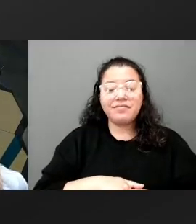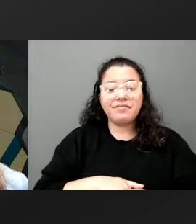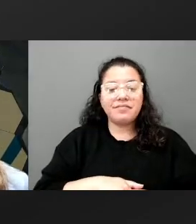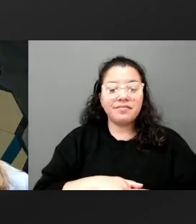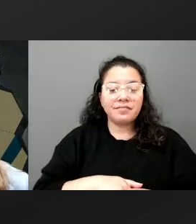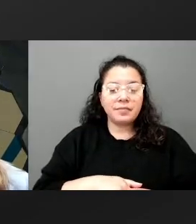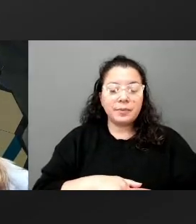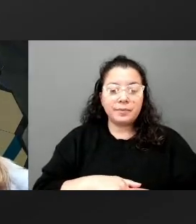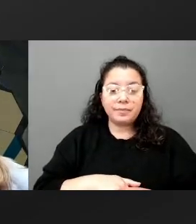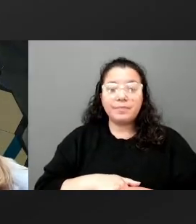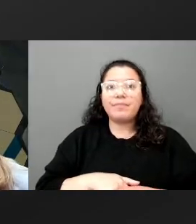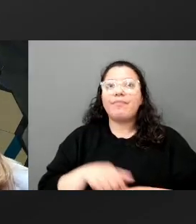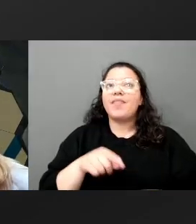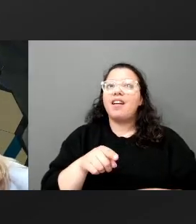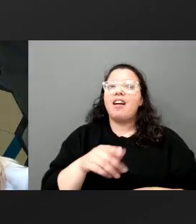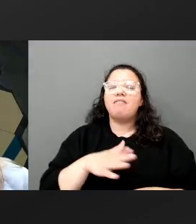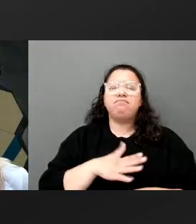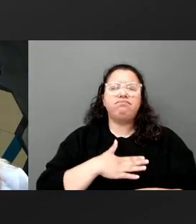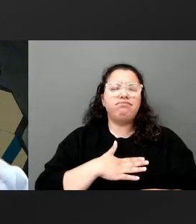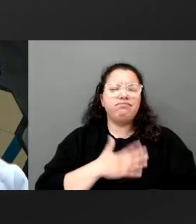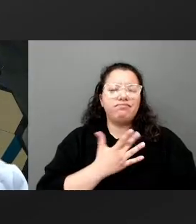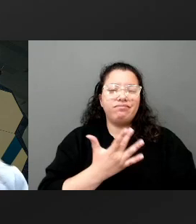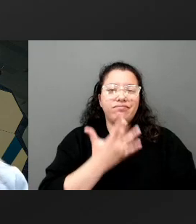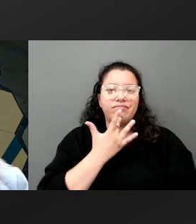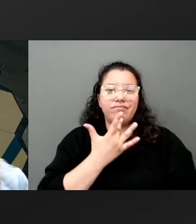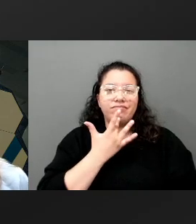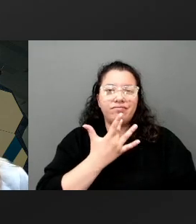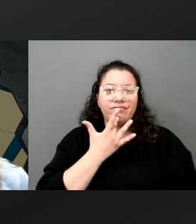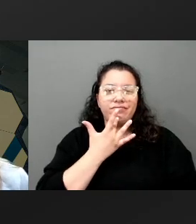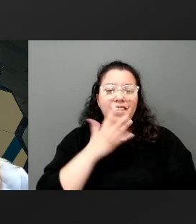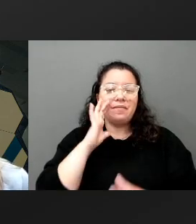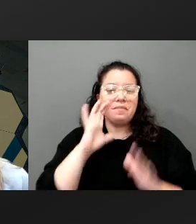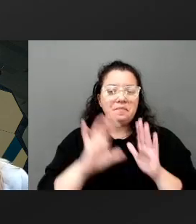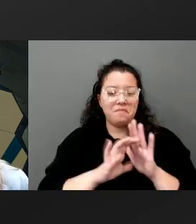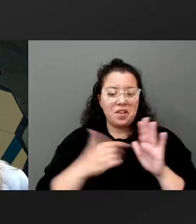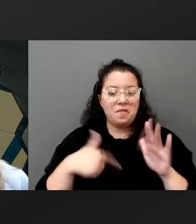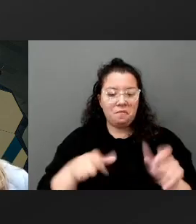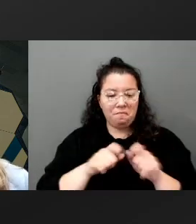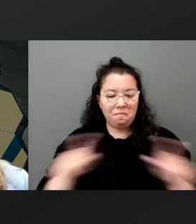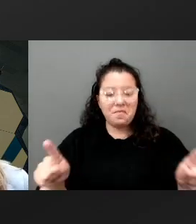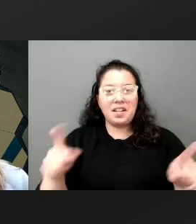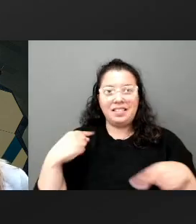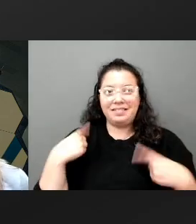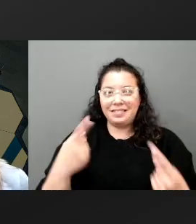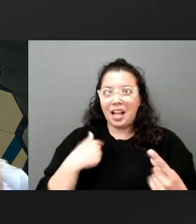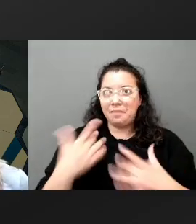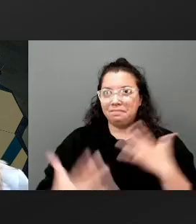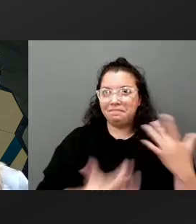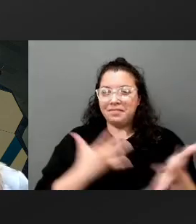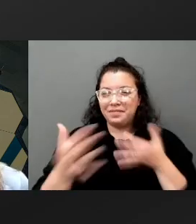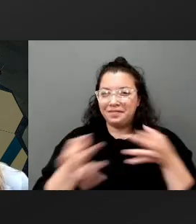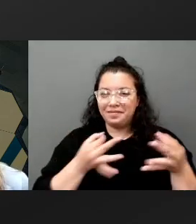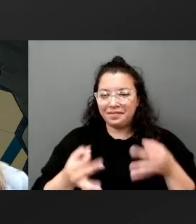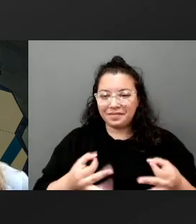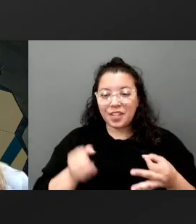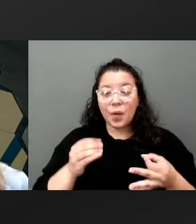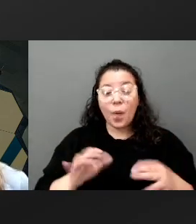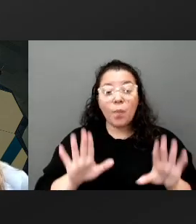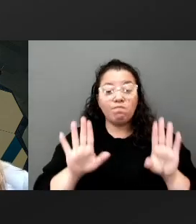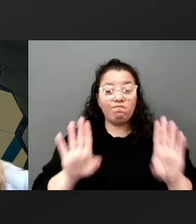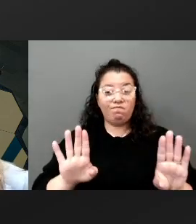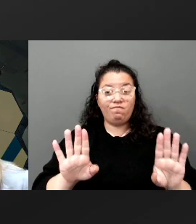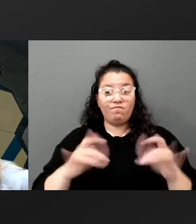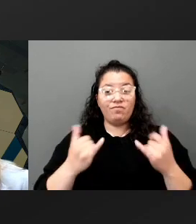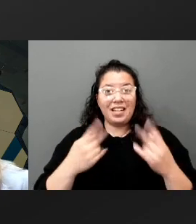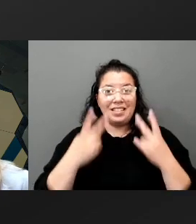This is one of my favorite images that we've released, so I am very excited to talk about it. So we're seeing 2 images from